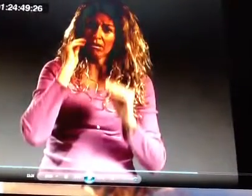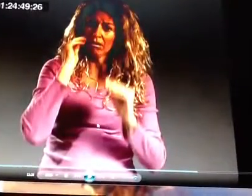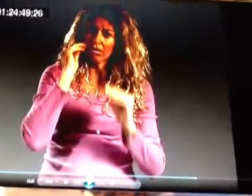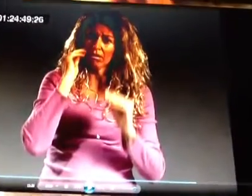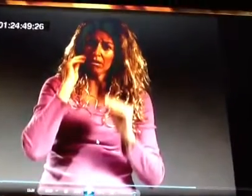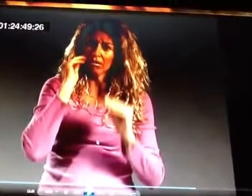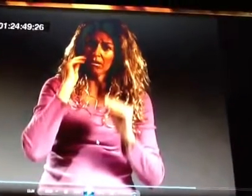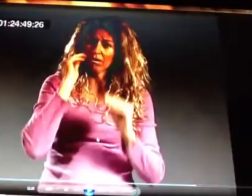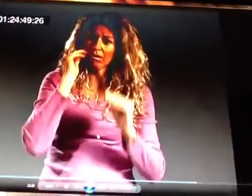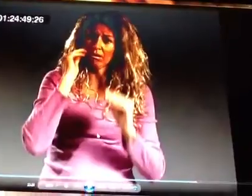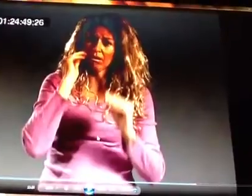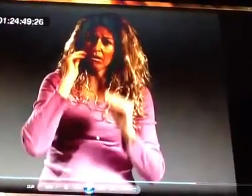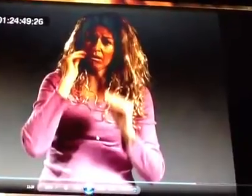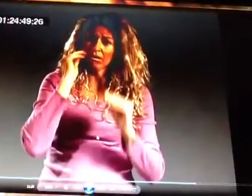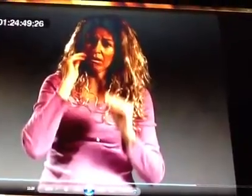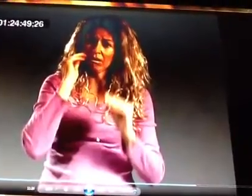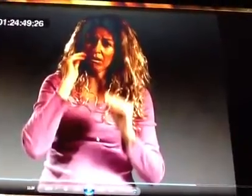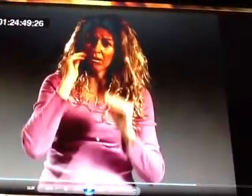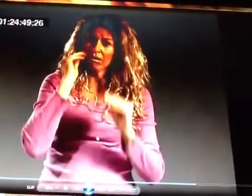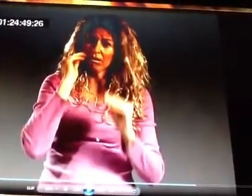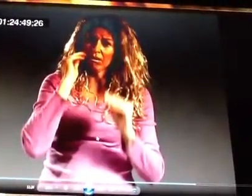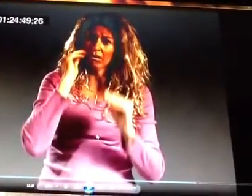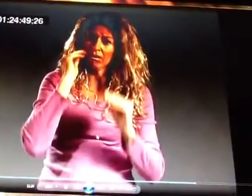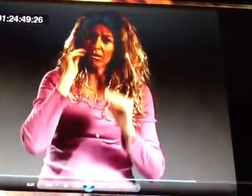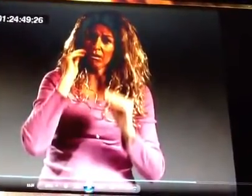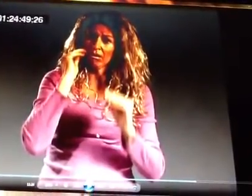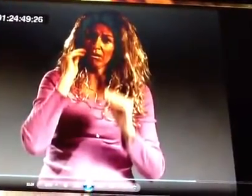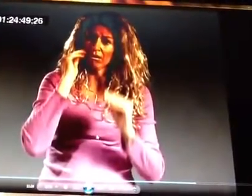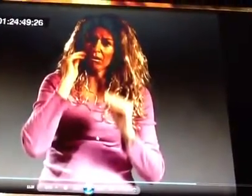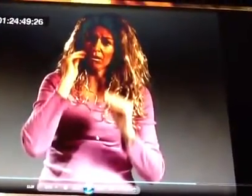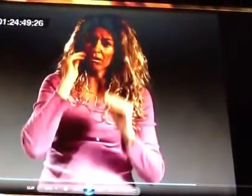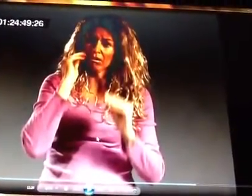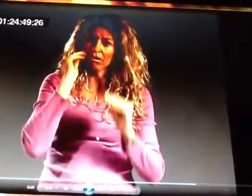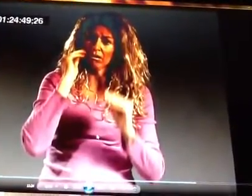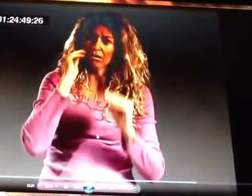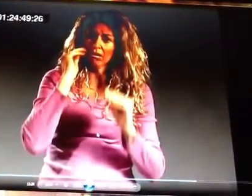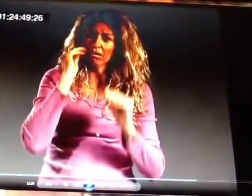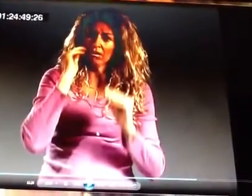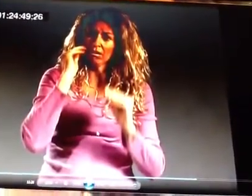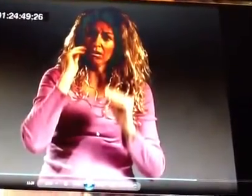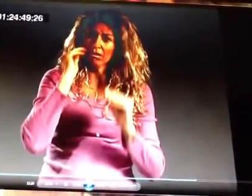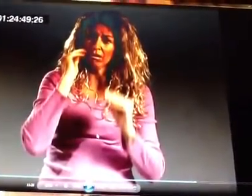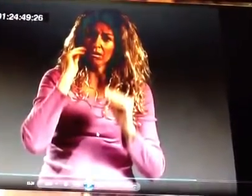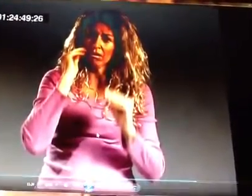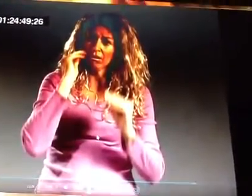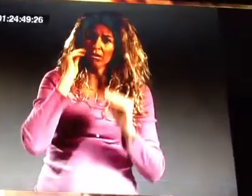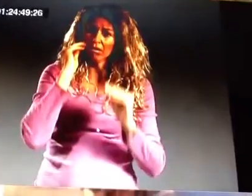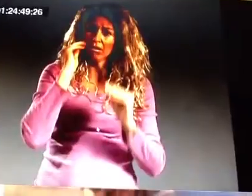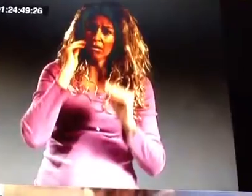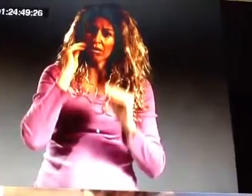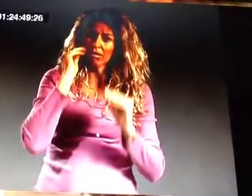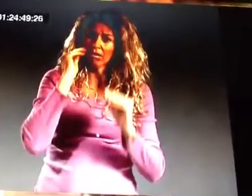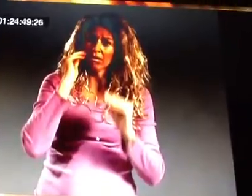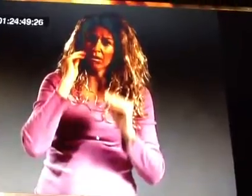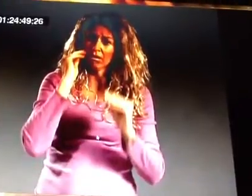So I'm a beginner gardener, so I decided to start with four plants. had lettuce, spinach, red pepper,